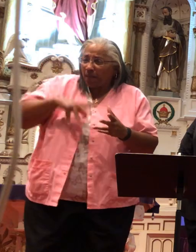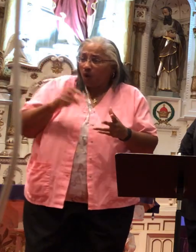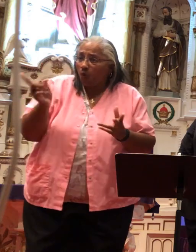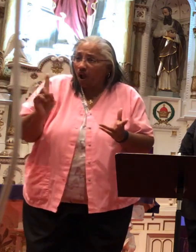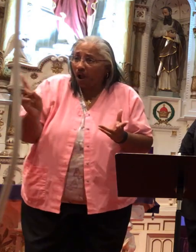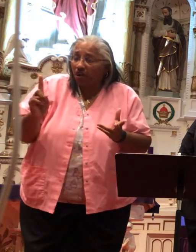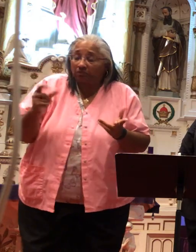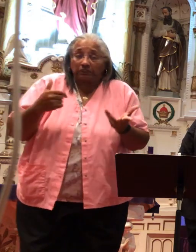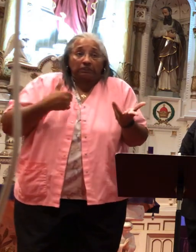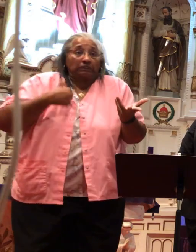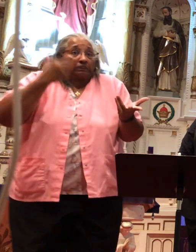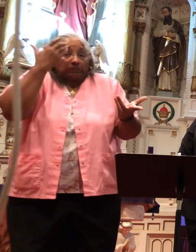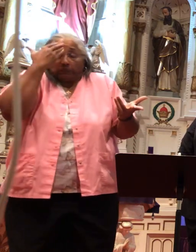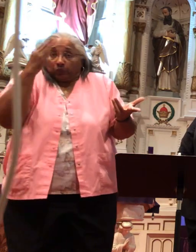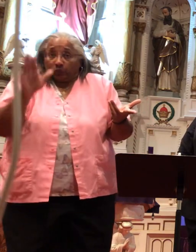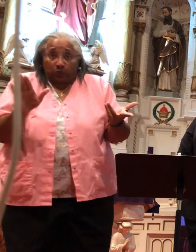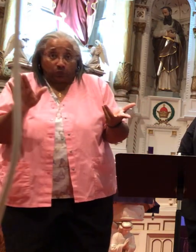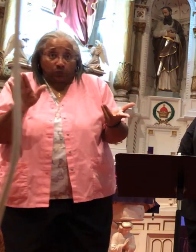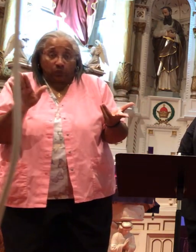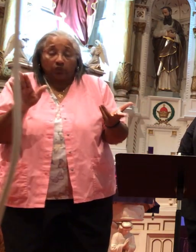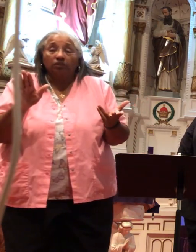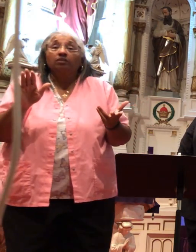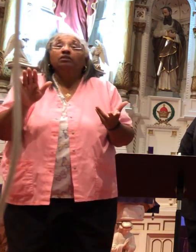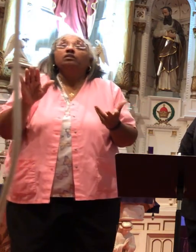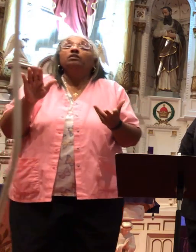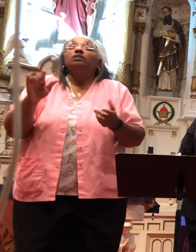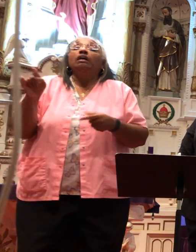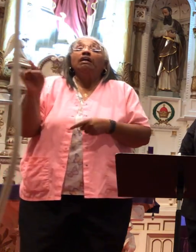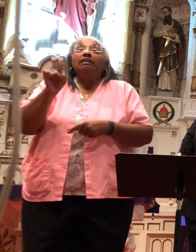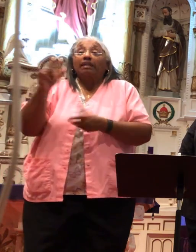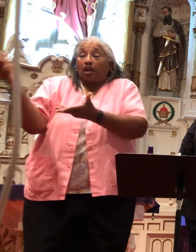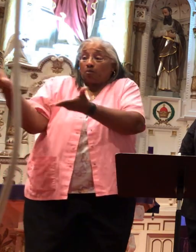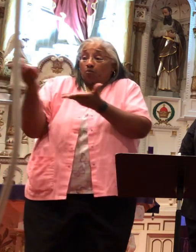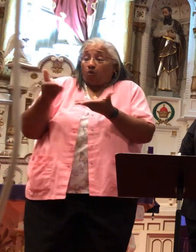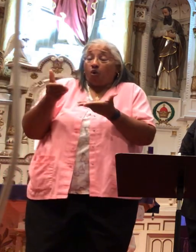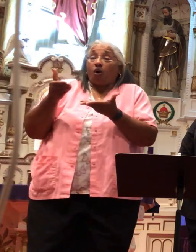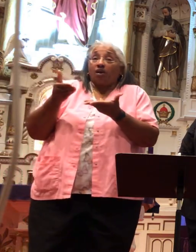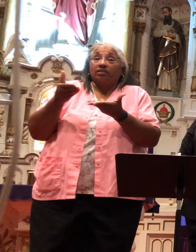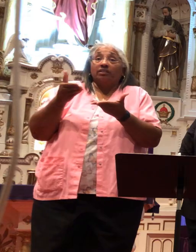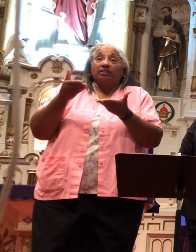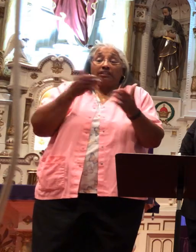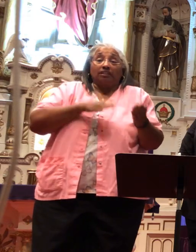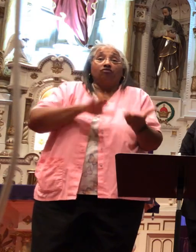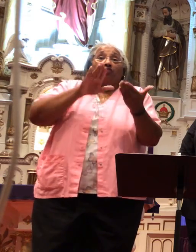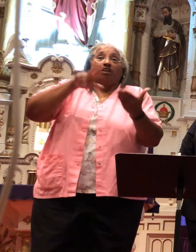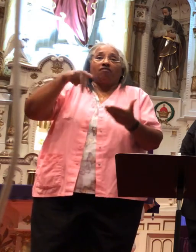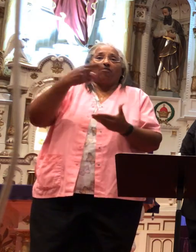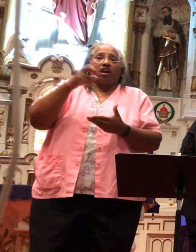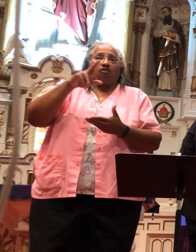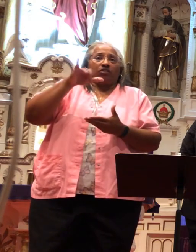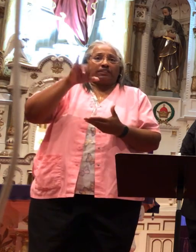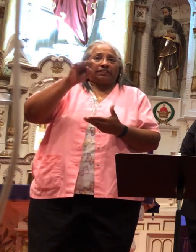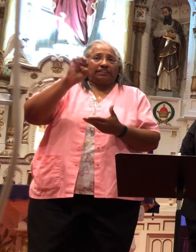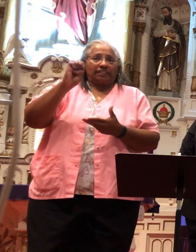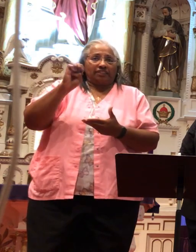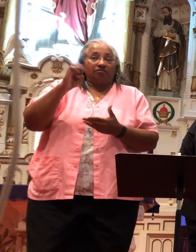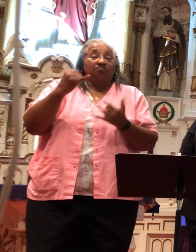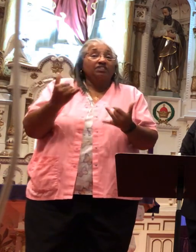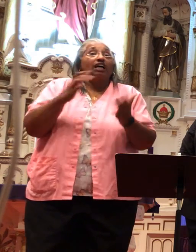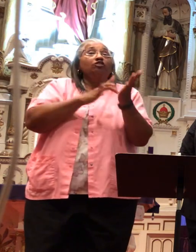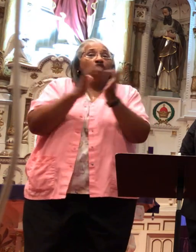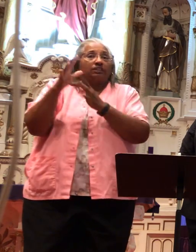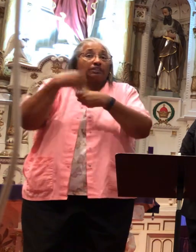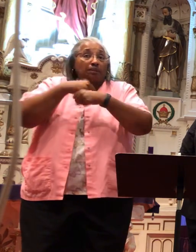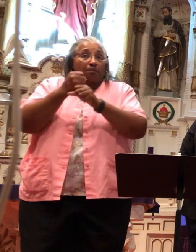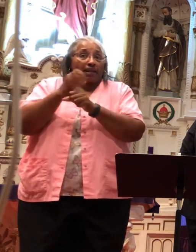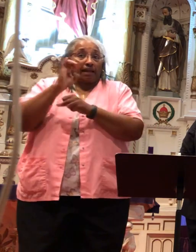"I don't know." They brought the one who was once blind to the Pharisees. Now Jesus had made clay and opened